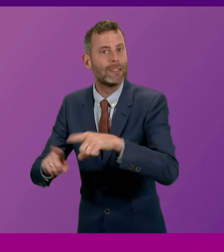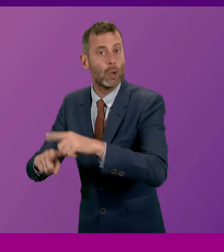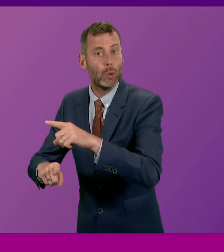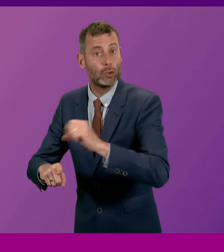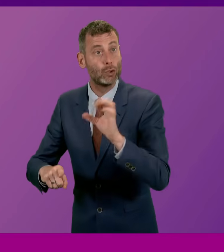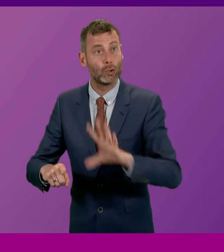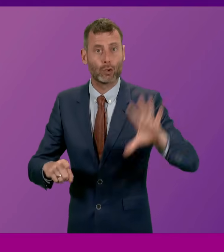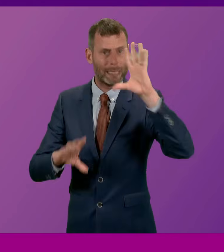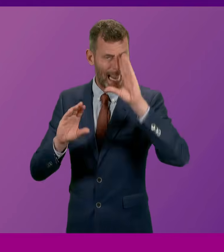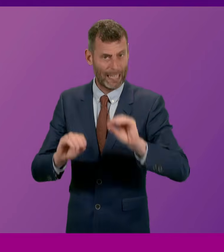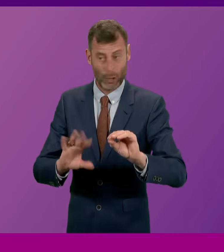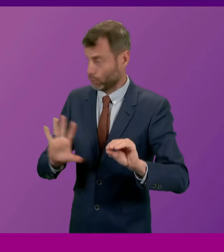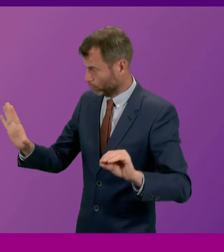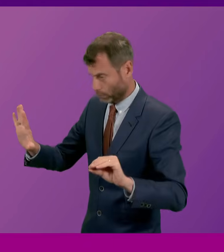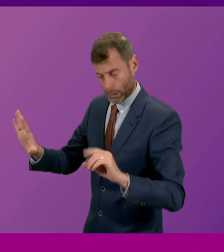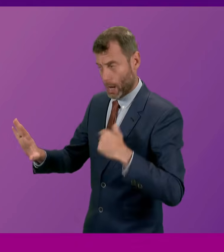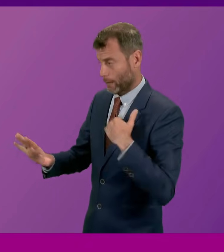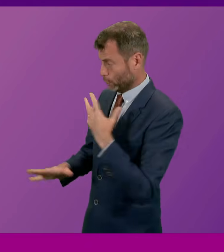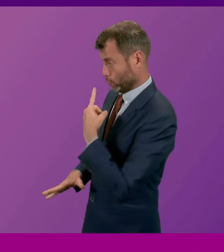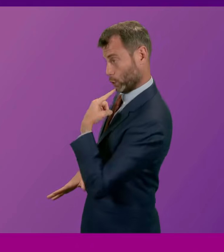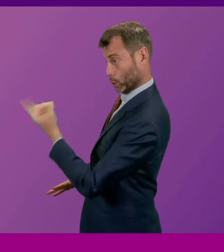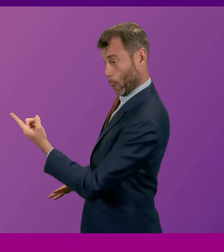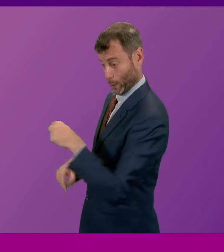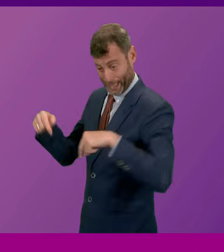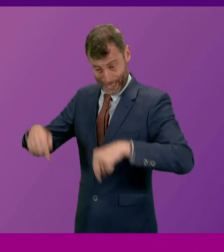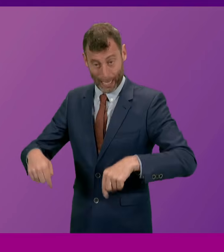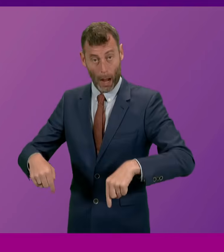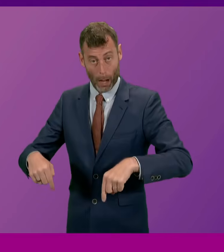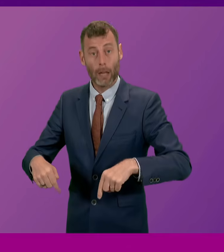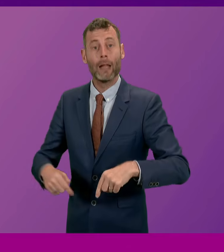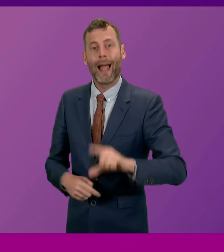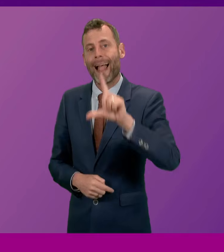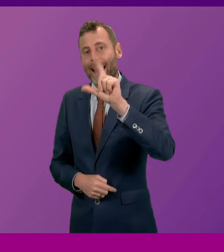education, and I have just told Parliament there were